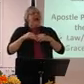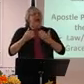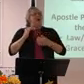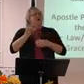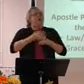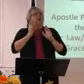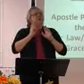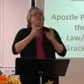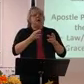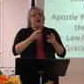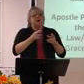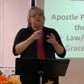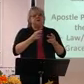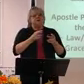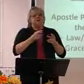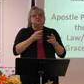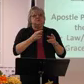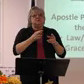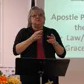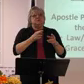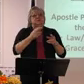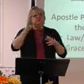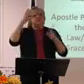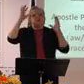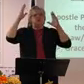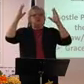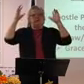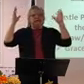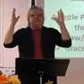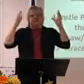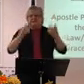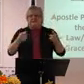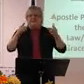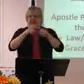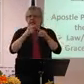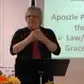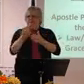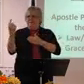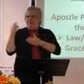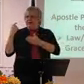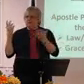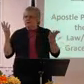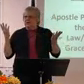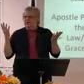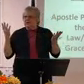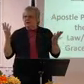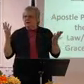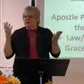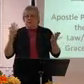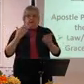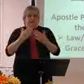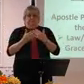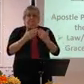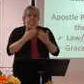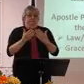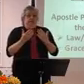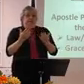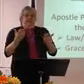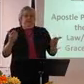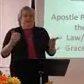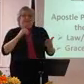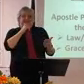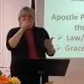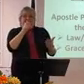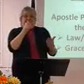we respond to this craziness that happened this past week? Perhaps things